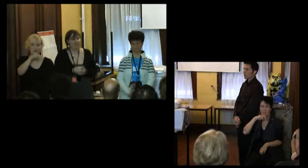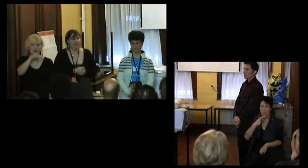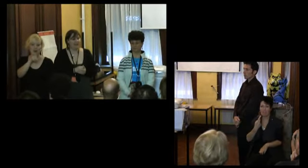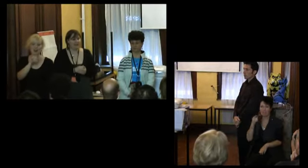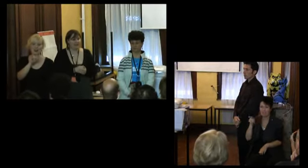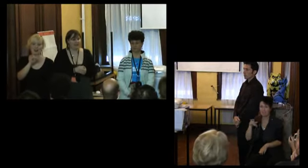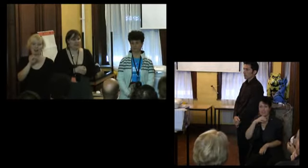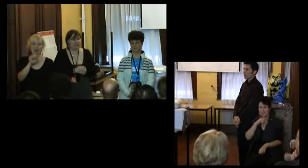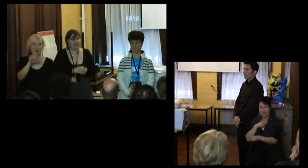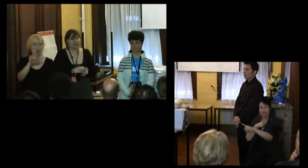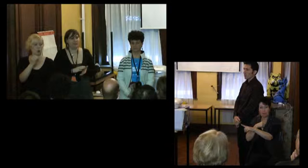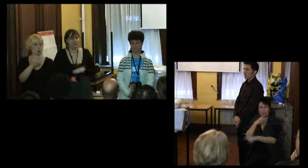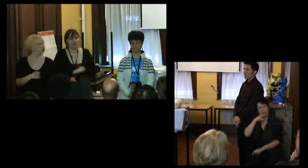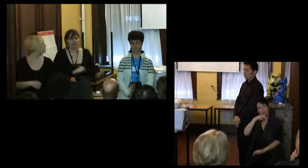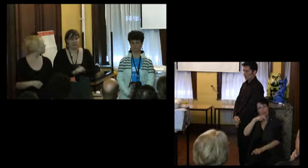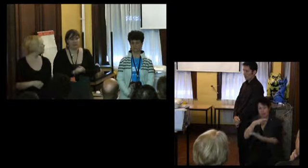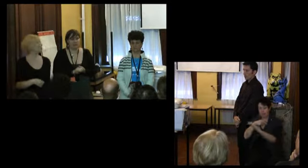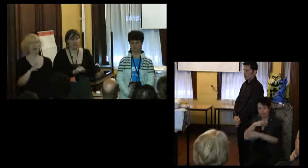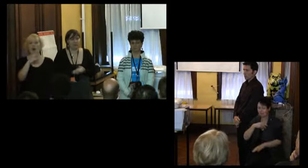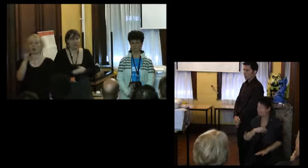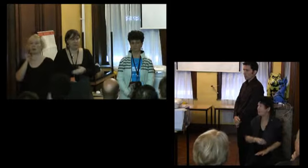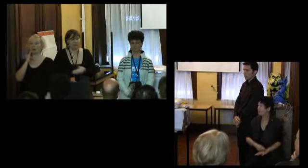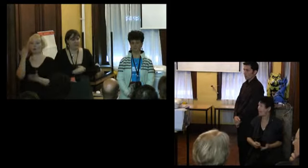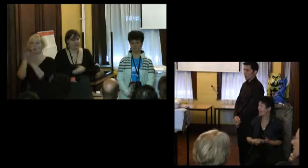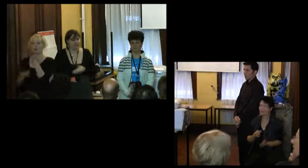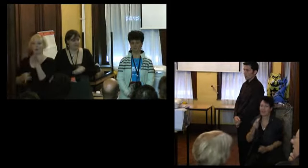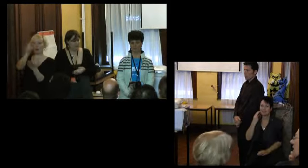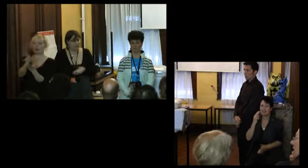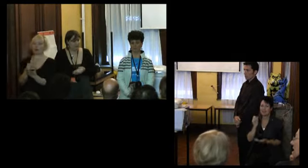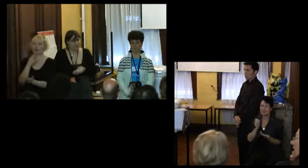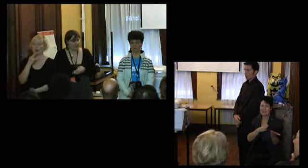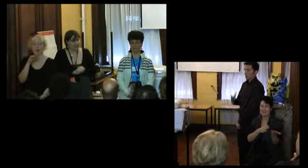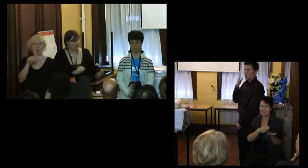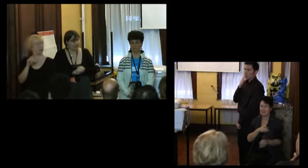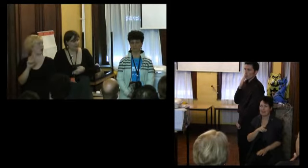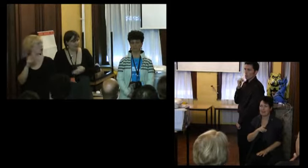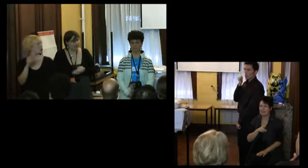Fidalgo. Yes. And another deaf presenter was called Nasro.